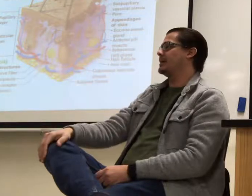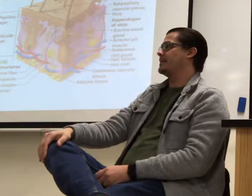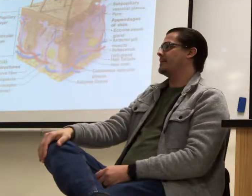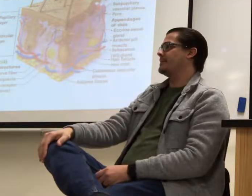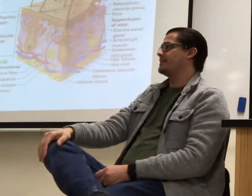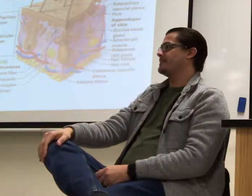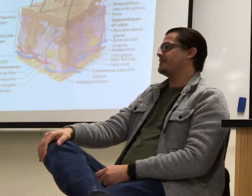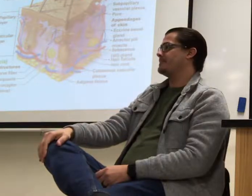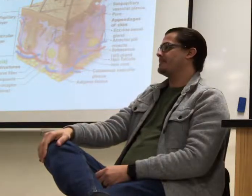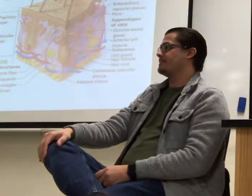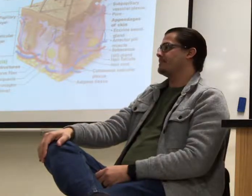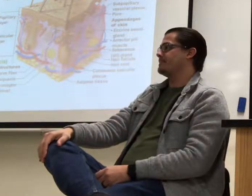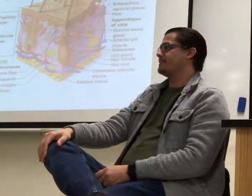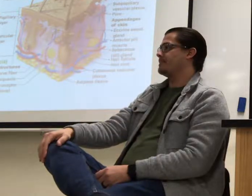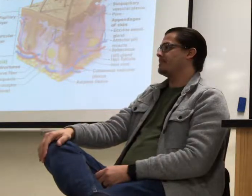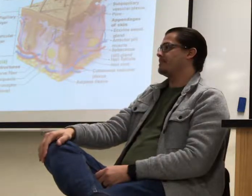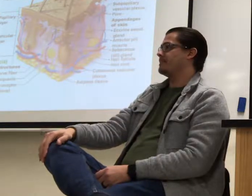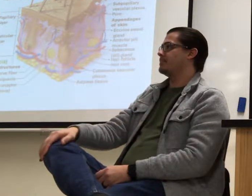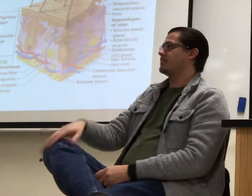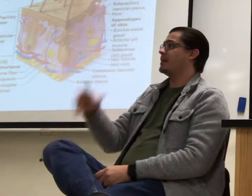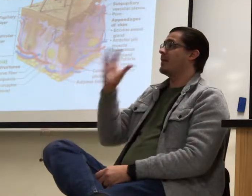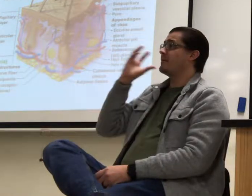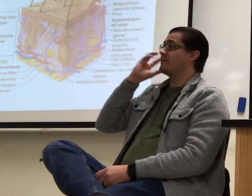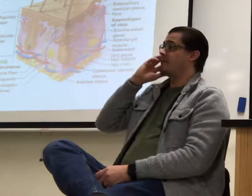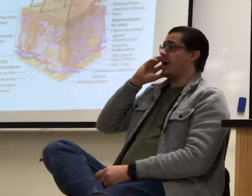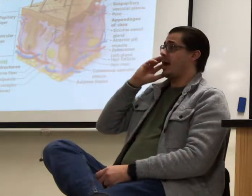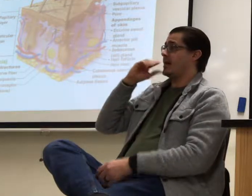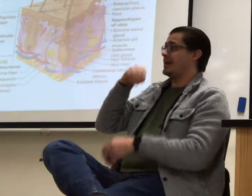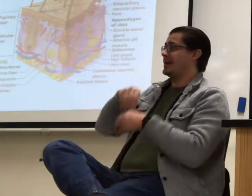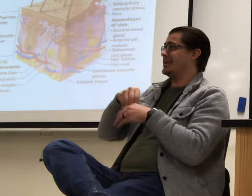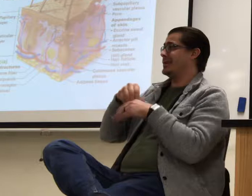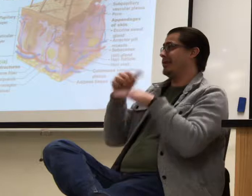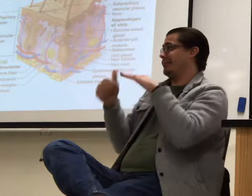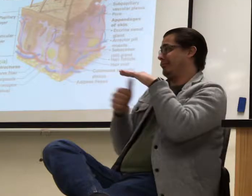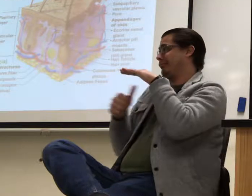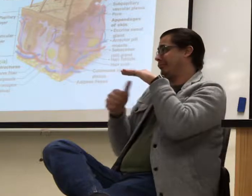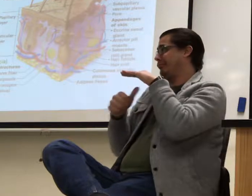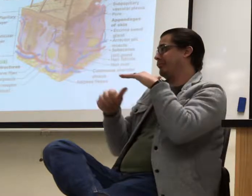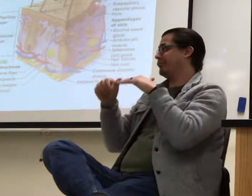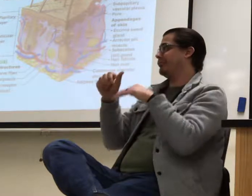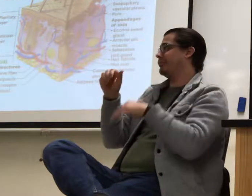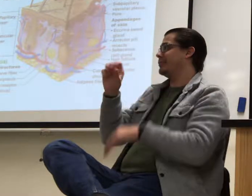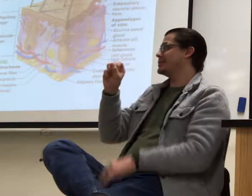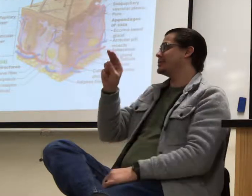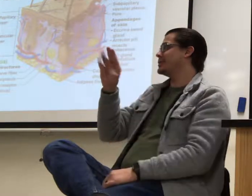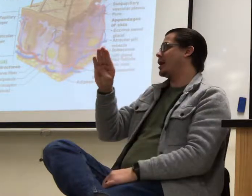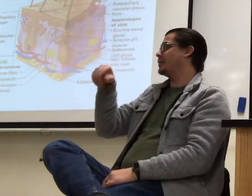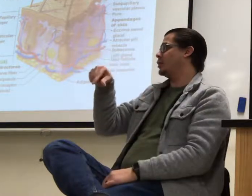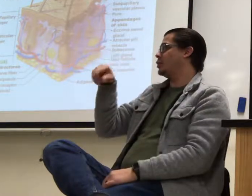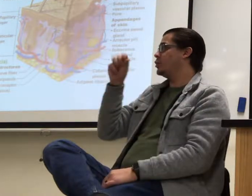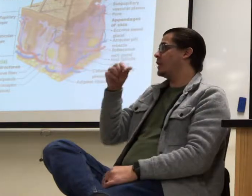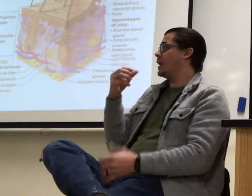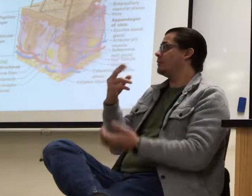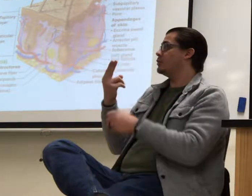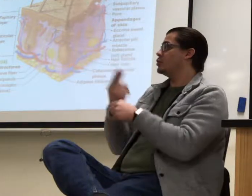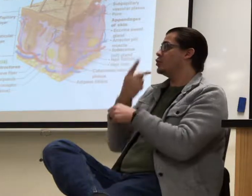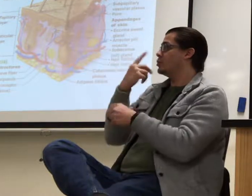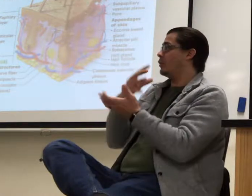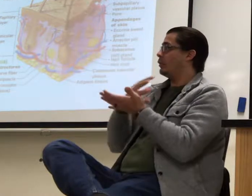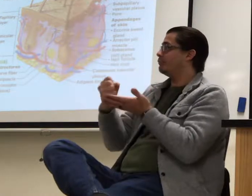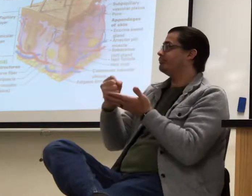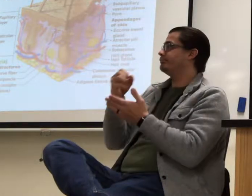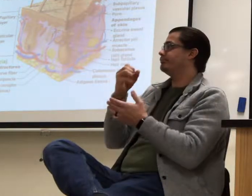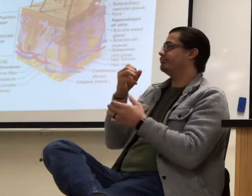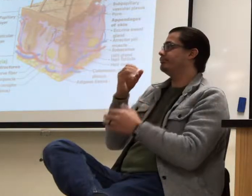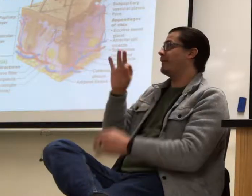Because again, the adipose or fat in the sub-Q layer can burn that for fuel. So you